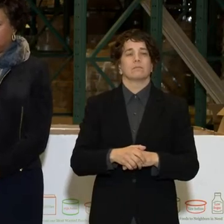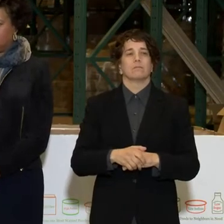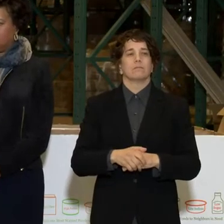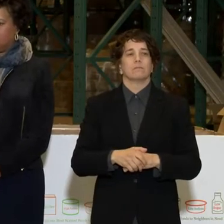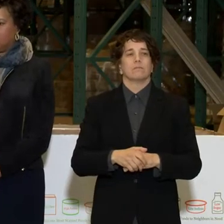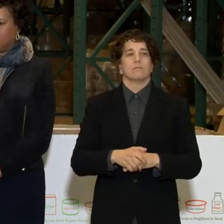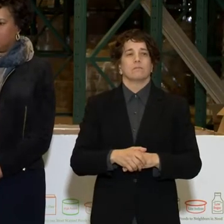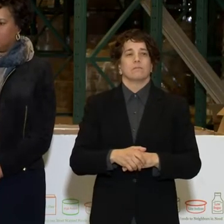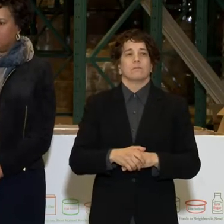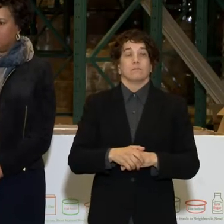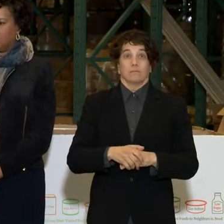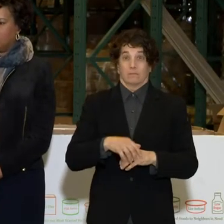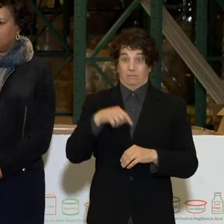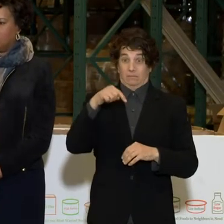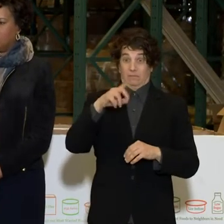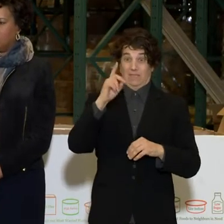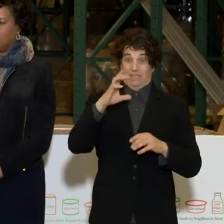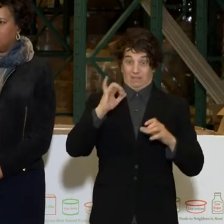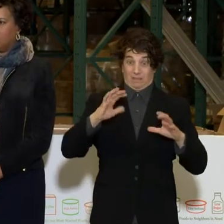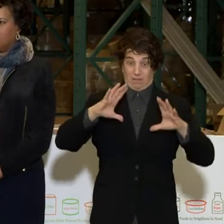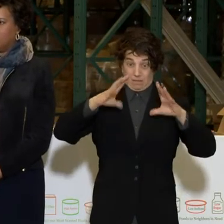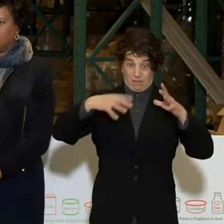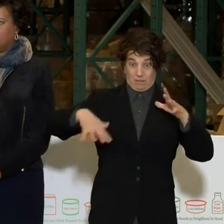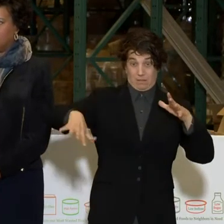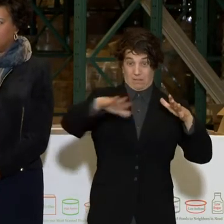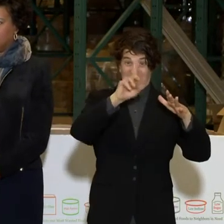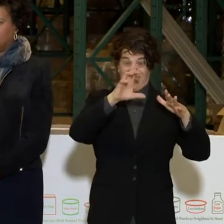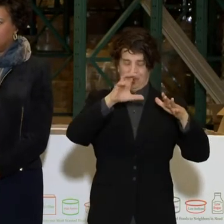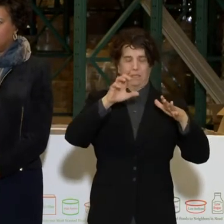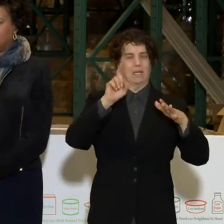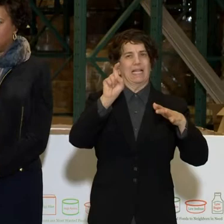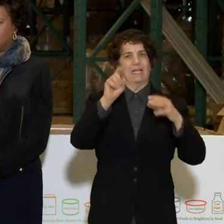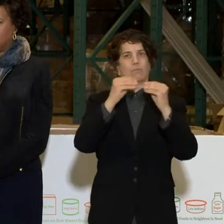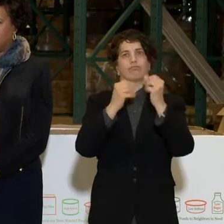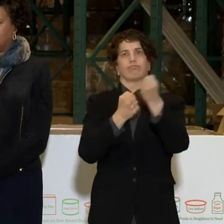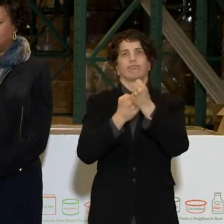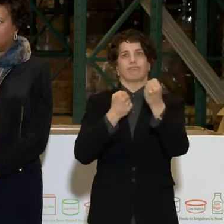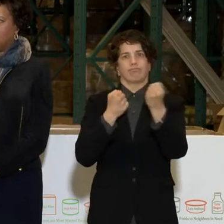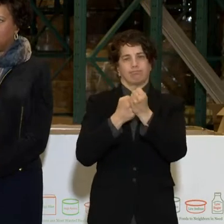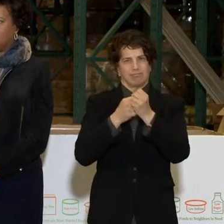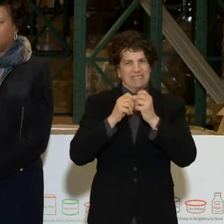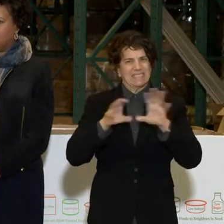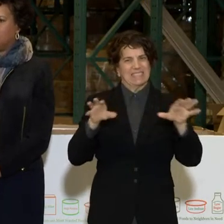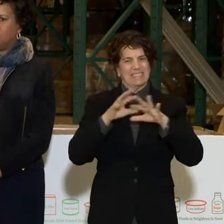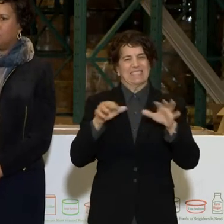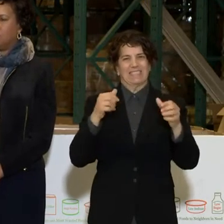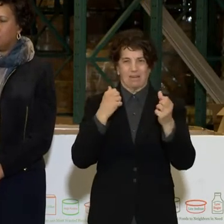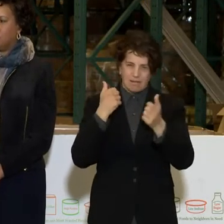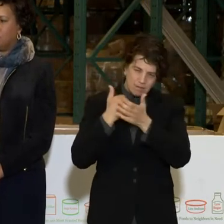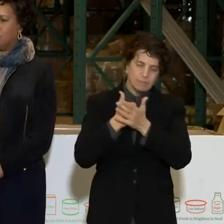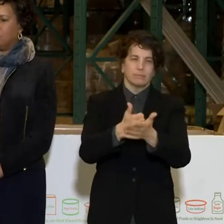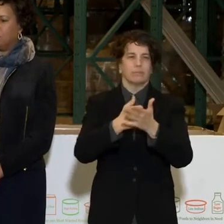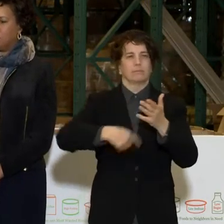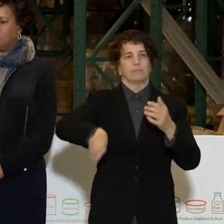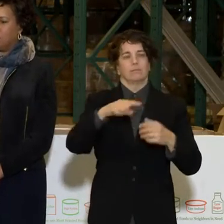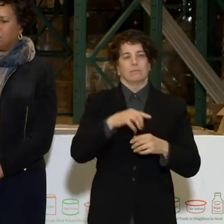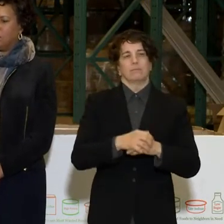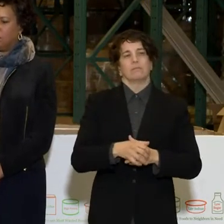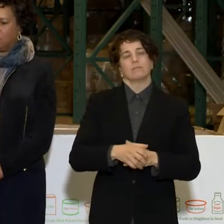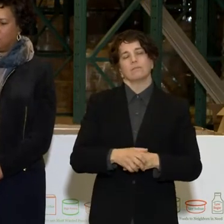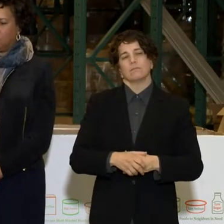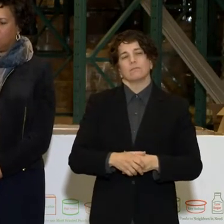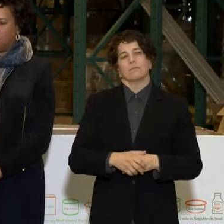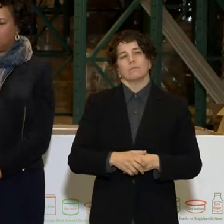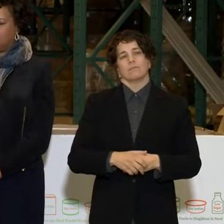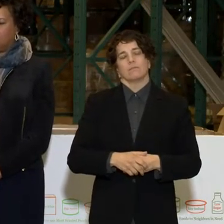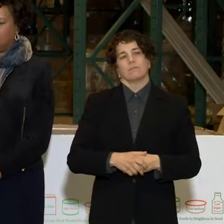few weeks. What's interesting, though, is, we've had a couple of these pop-up markets over the weekend specifically designated to be able to support